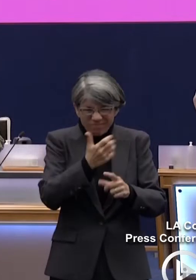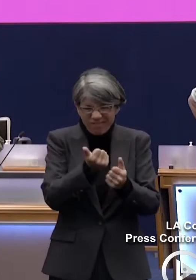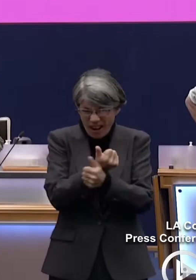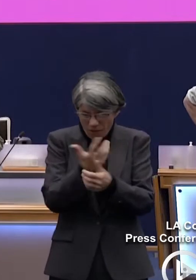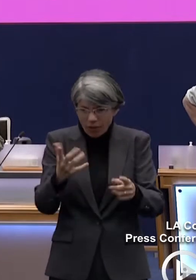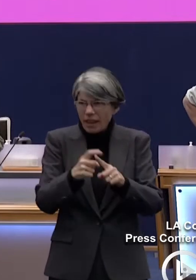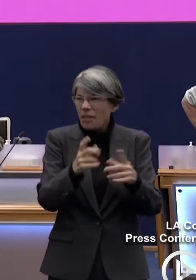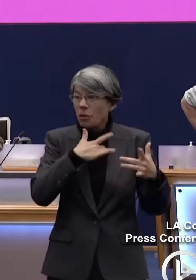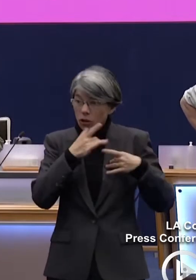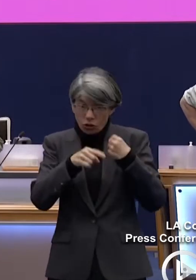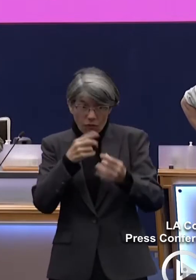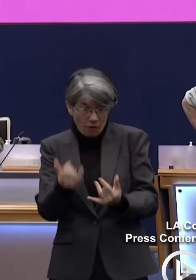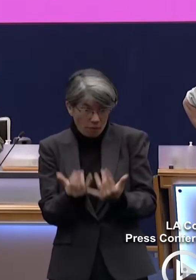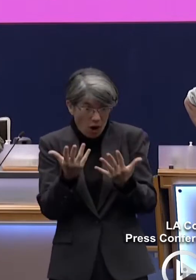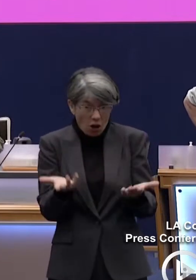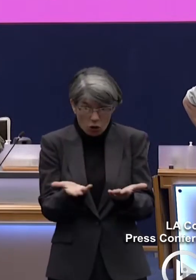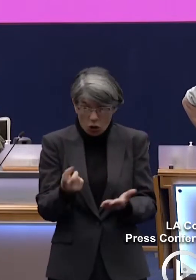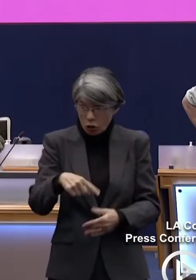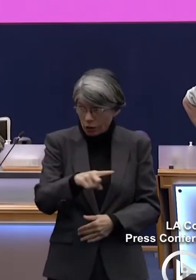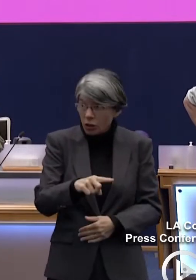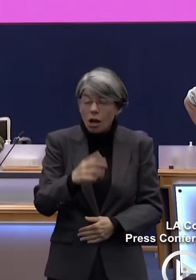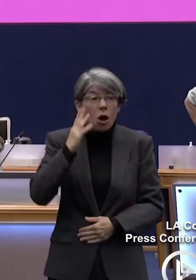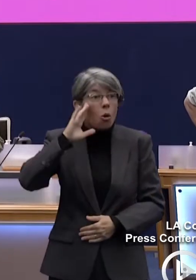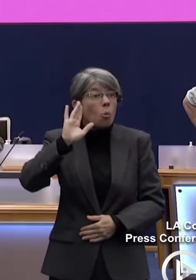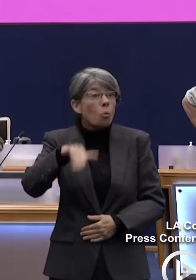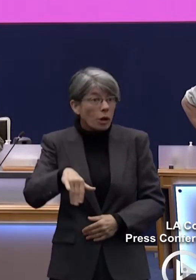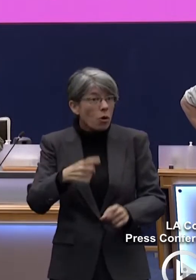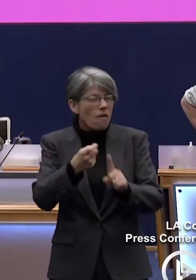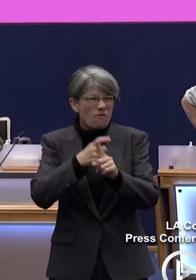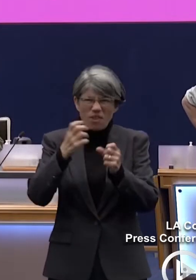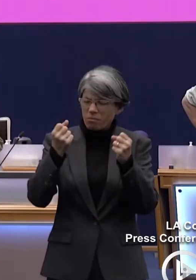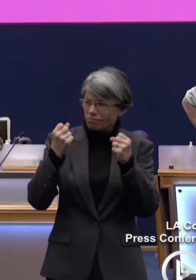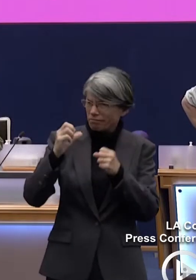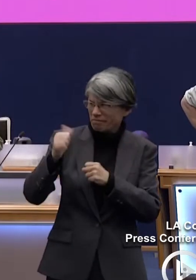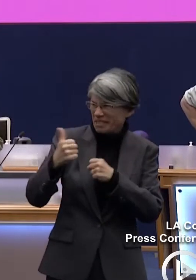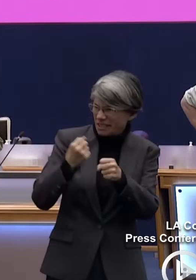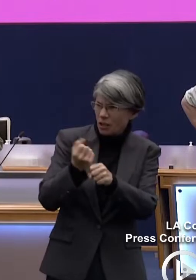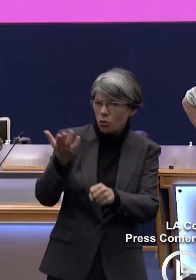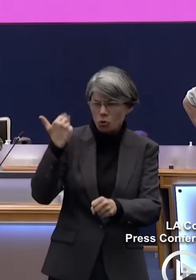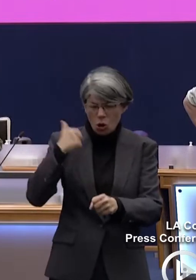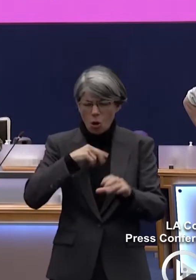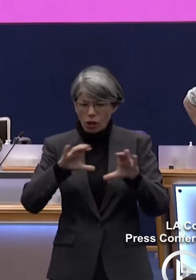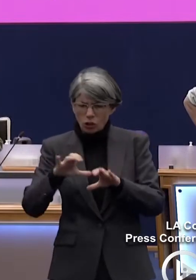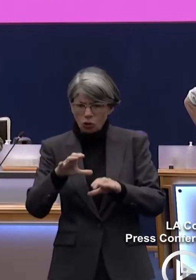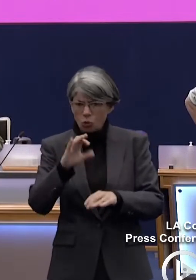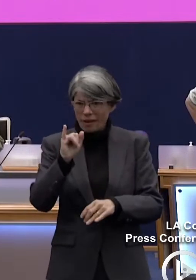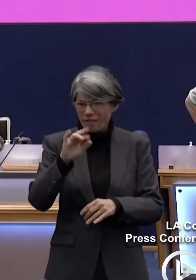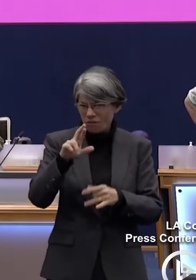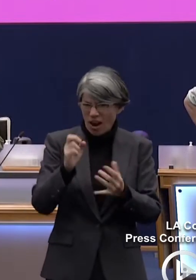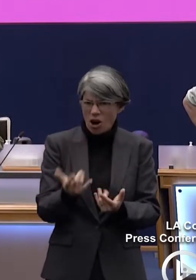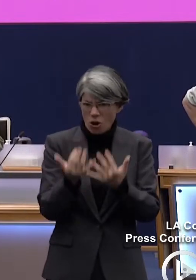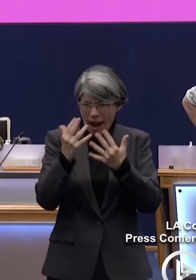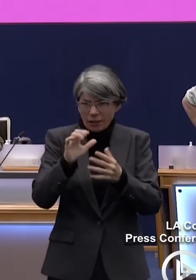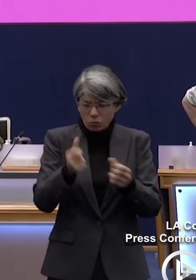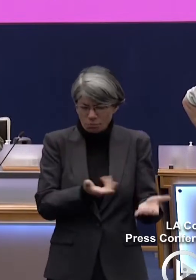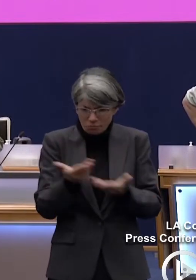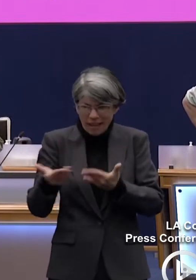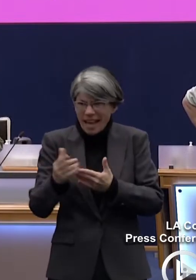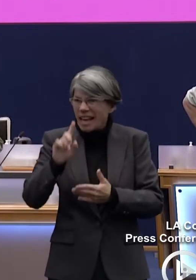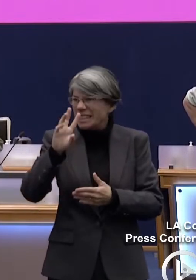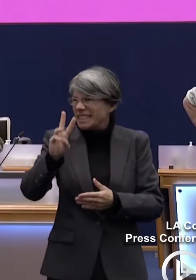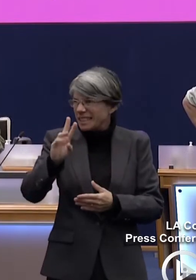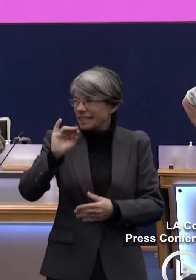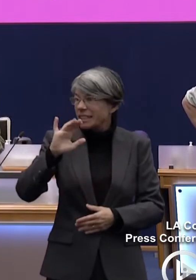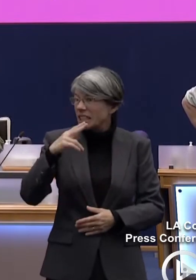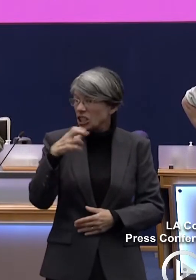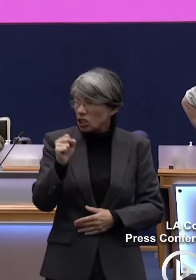this fire. And we know from a decade or more of doing fire ash and debris removal that by removing 6 inches,